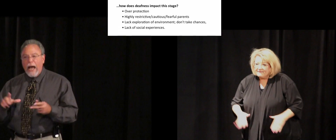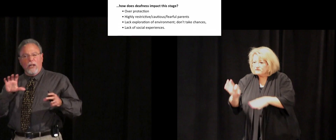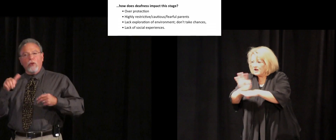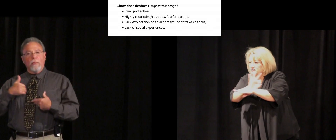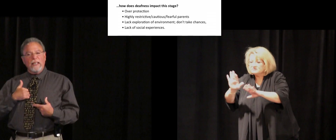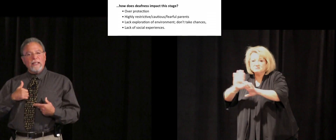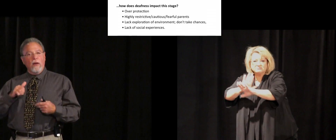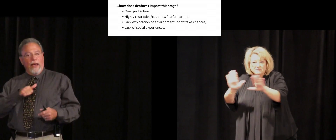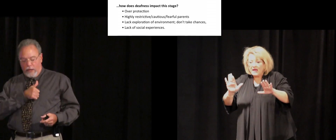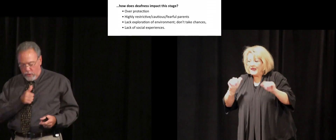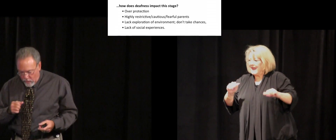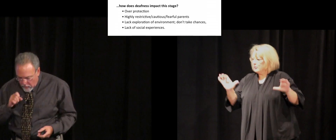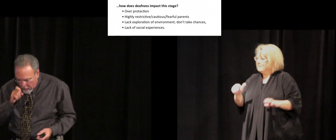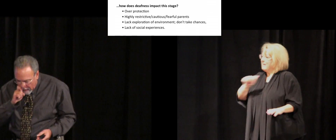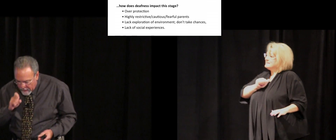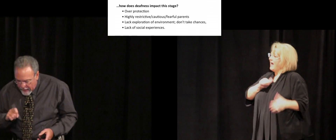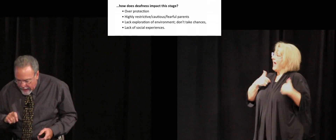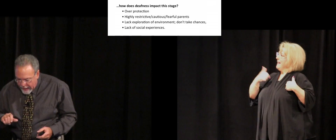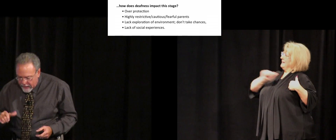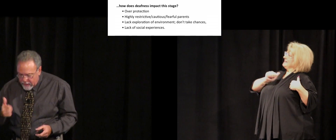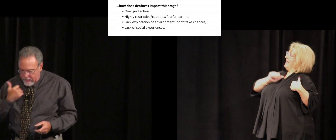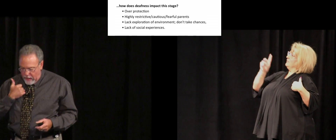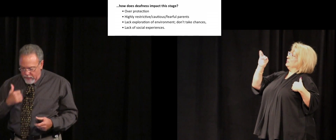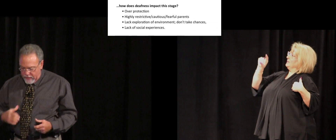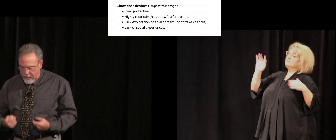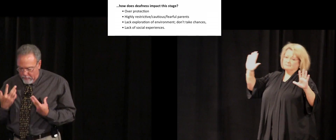Independence, play with others, definitely social.